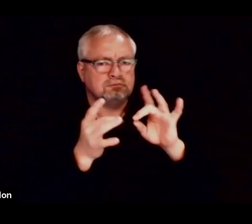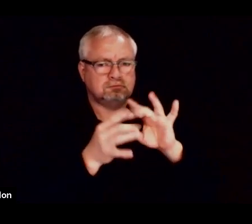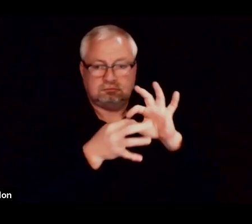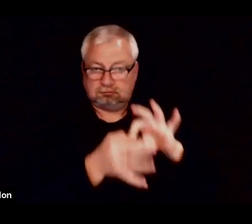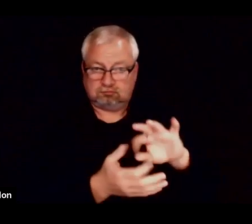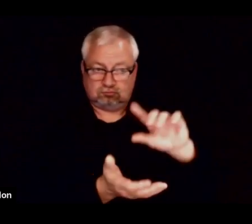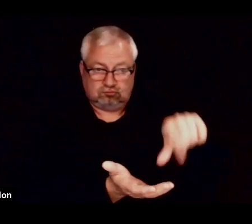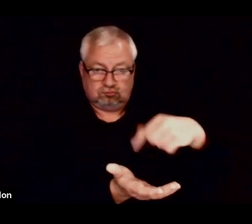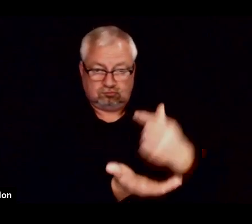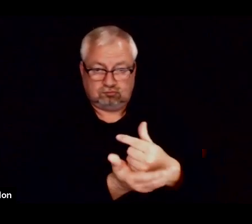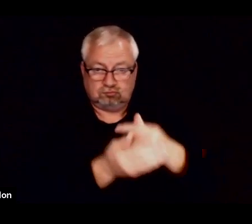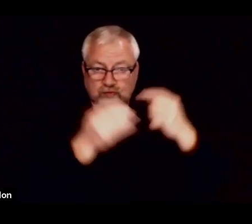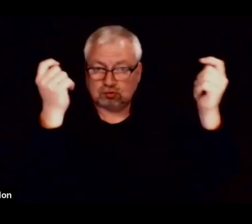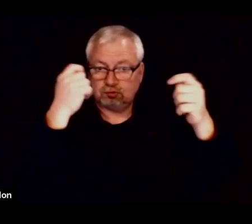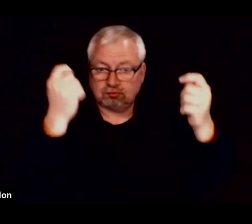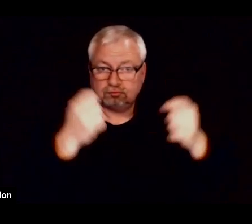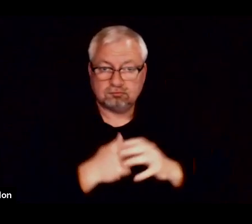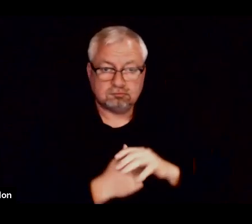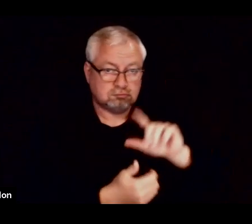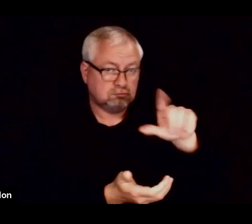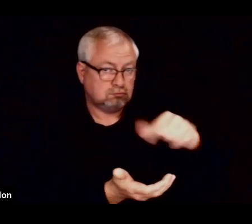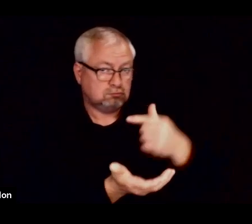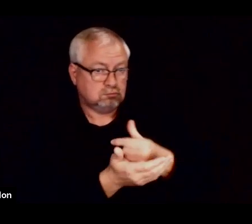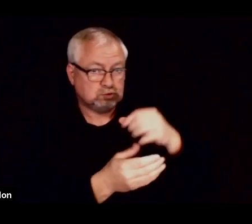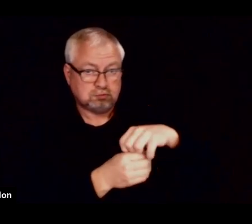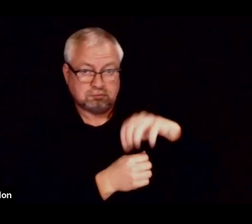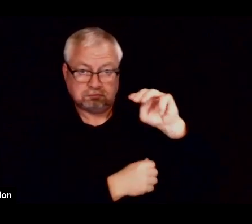in Minnesota? Can you give us any more detail on that?